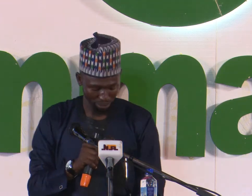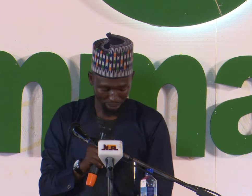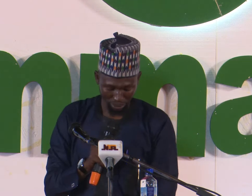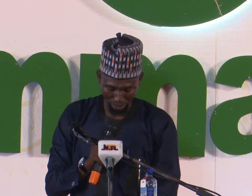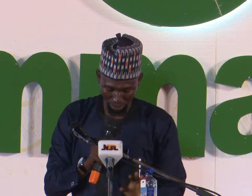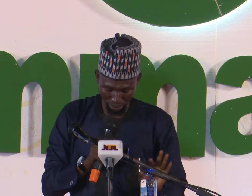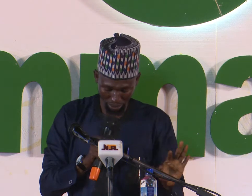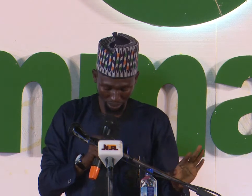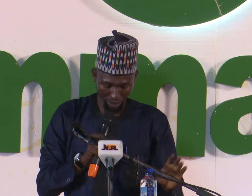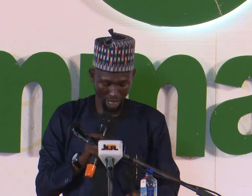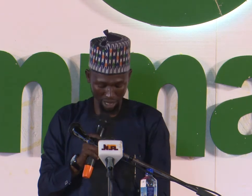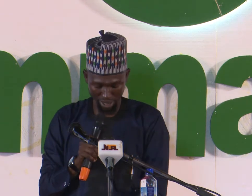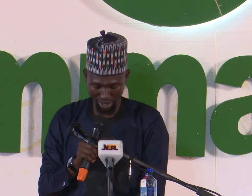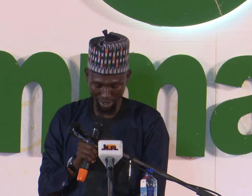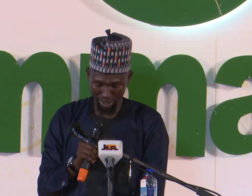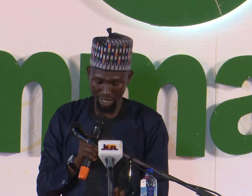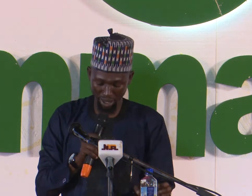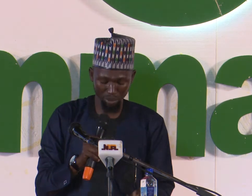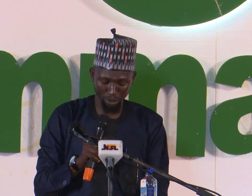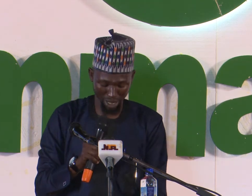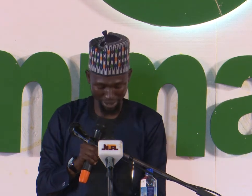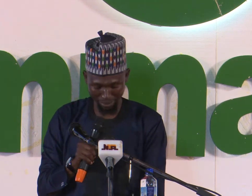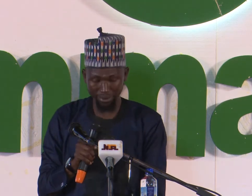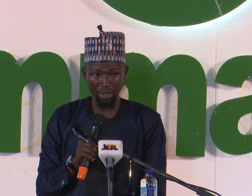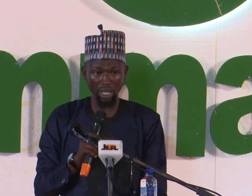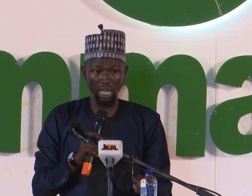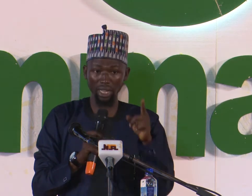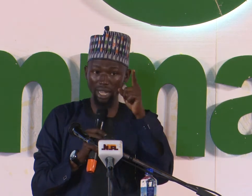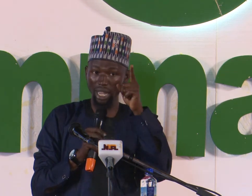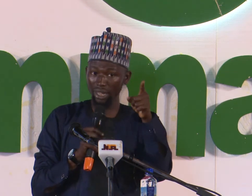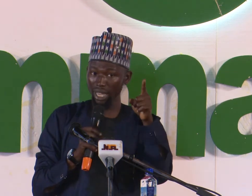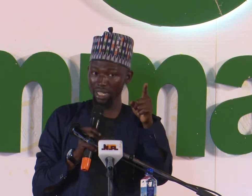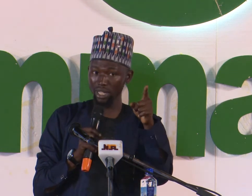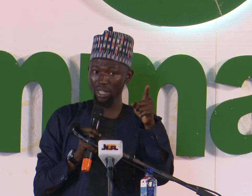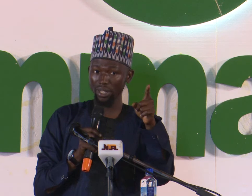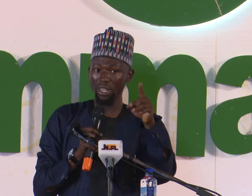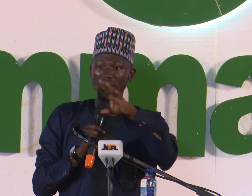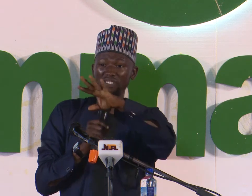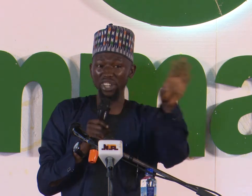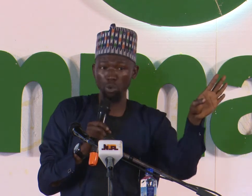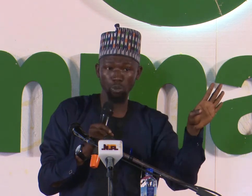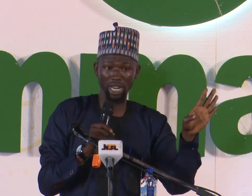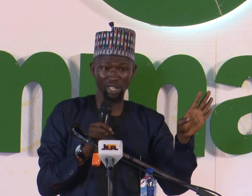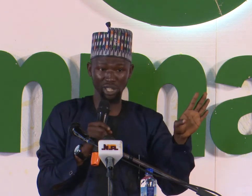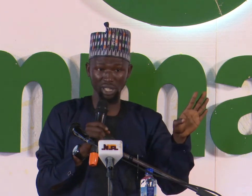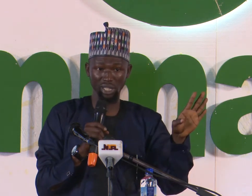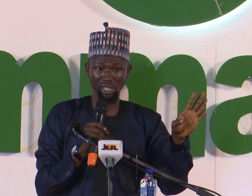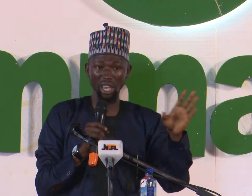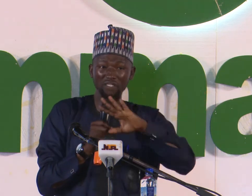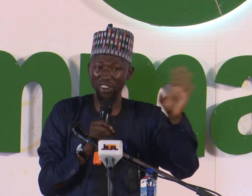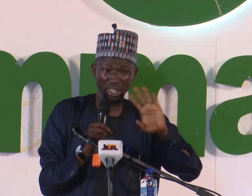So, that is the second blast. And at that, everything will